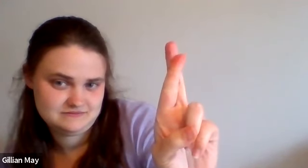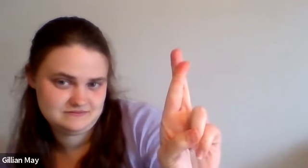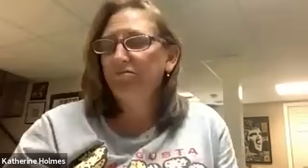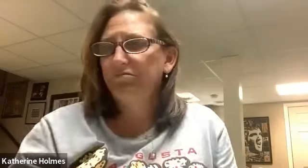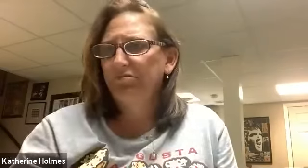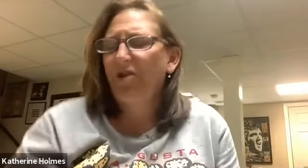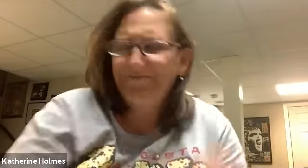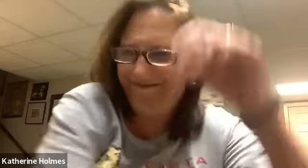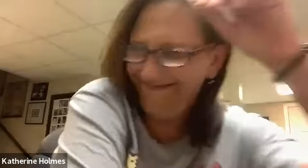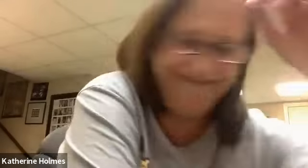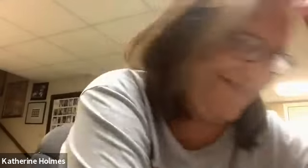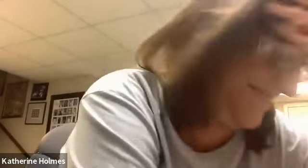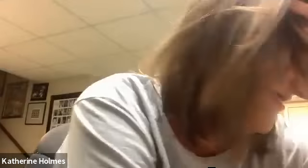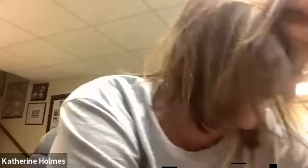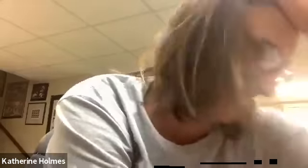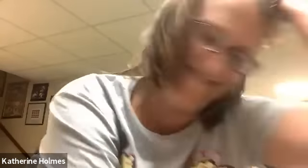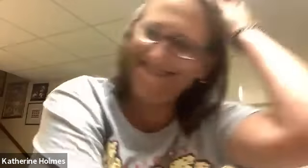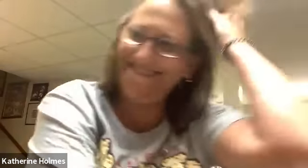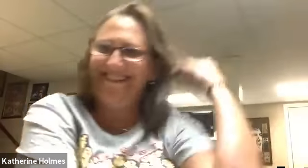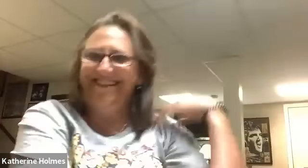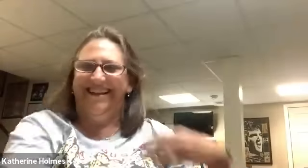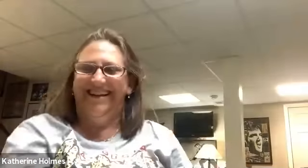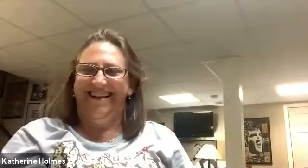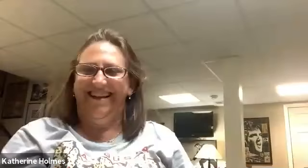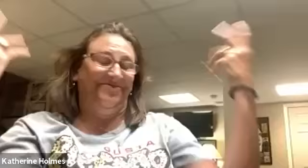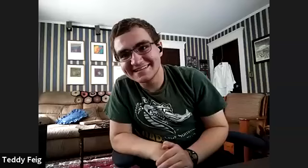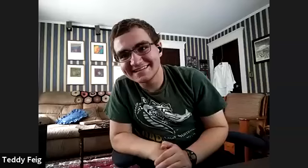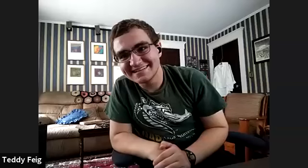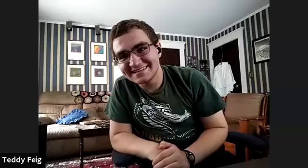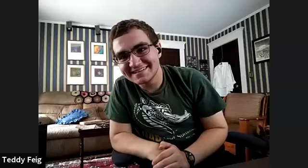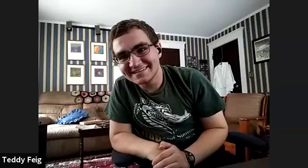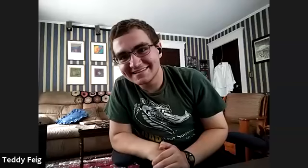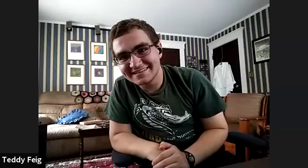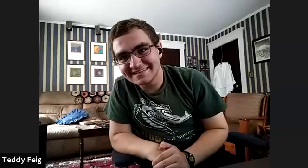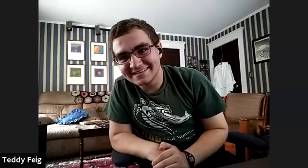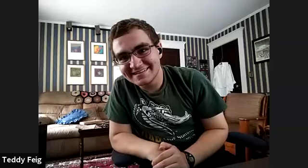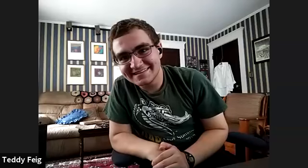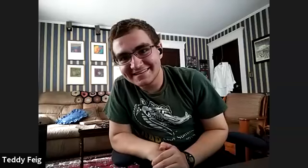Oh. All right, let me do it again.